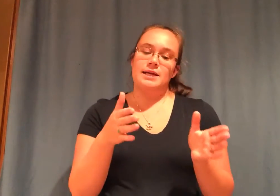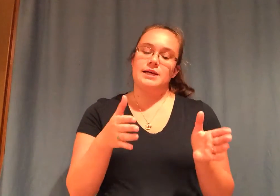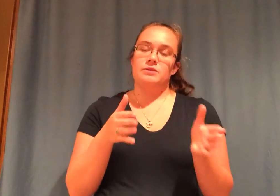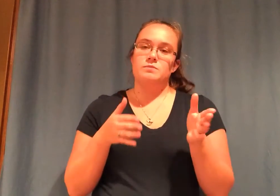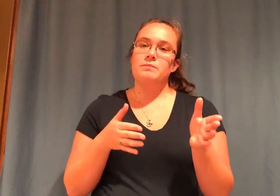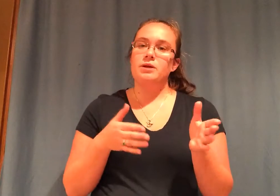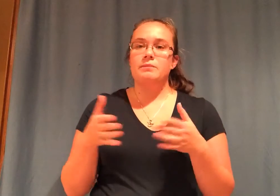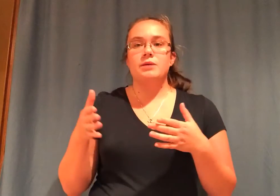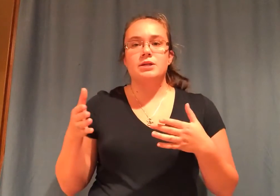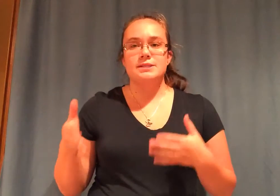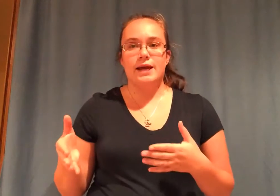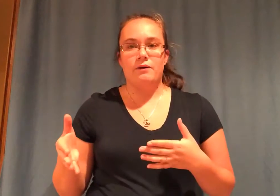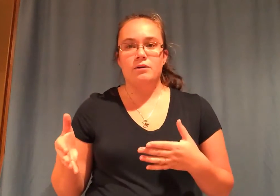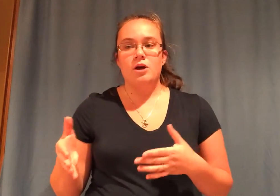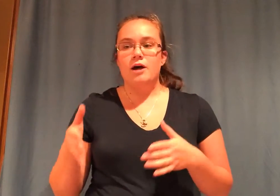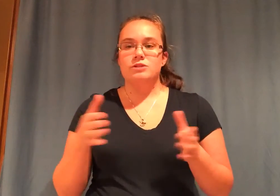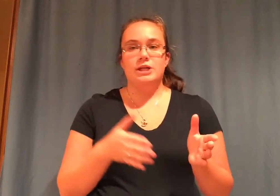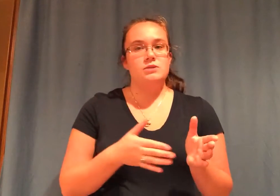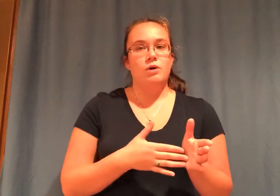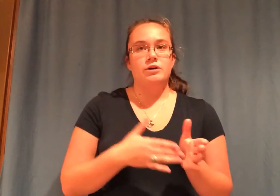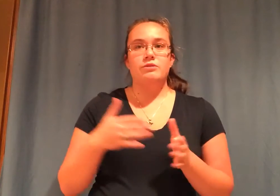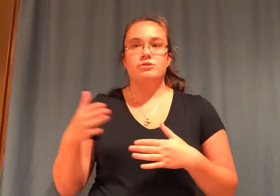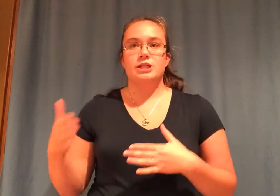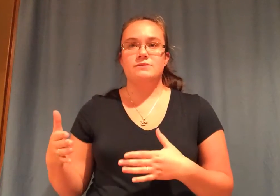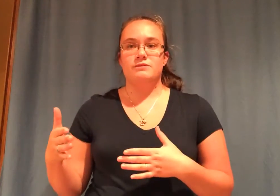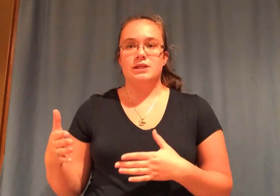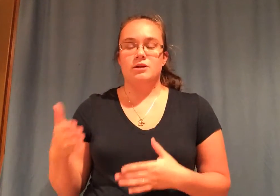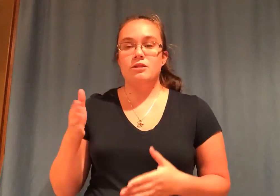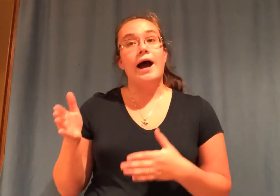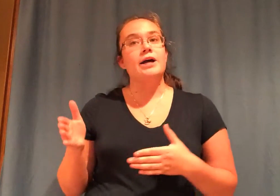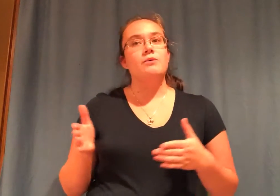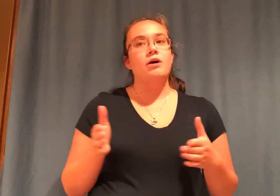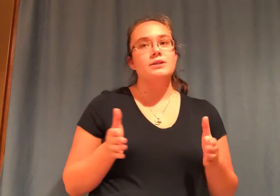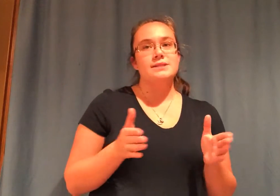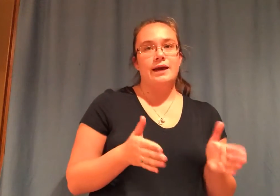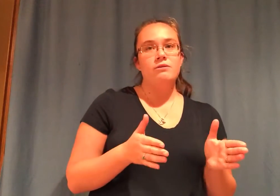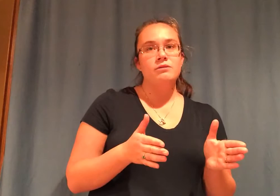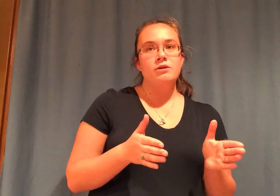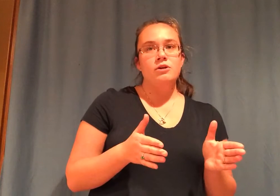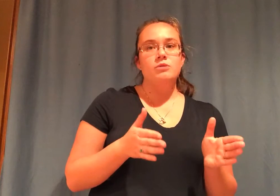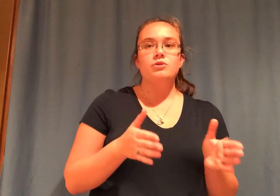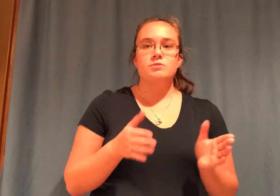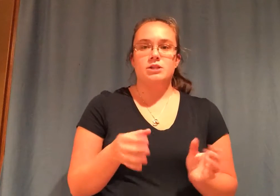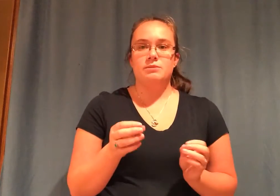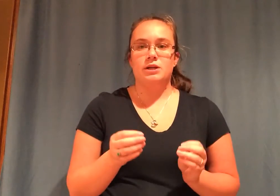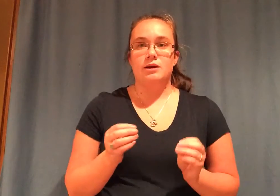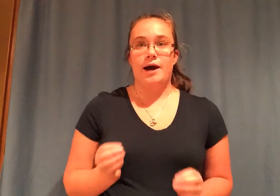take those people and they put them on a scale of GS1 through GS15. The higher you are on the scale, the more responsibility and higher